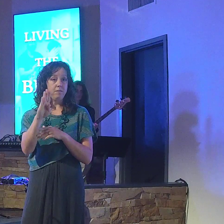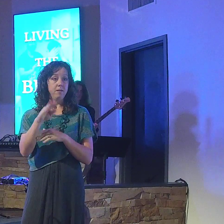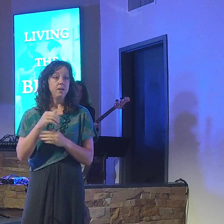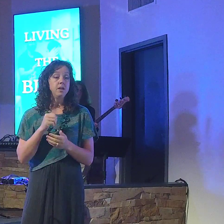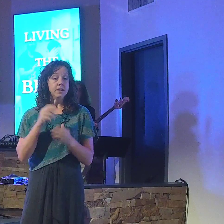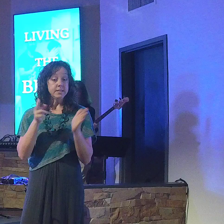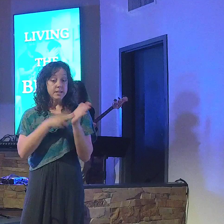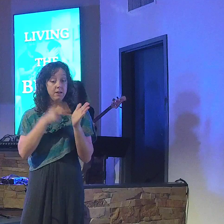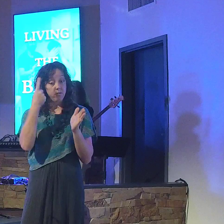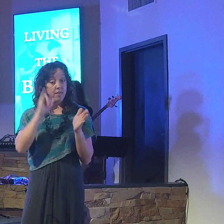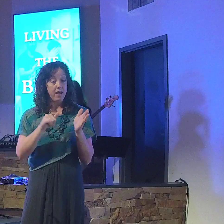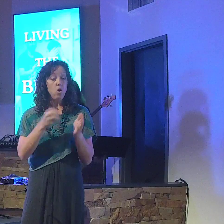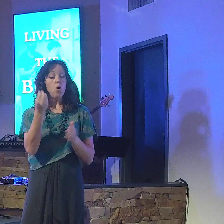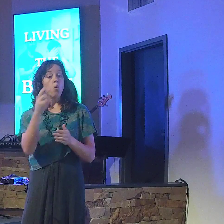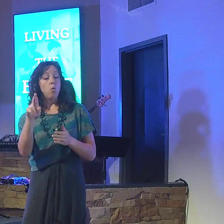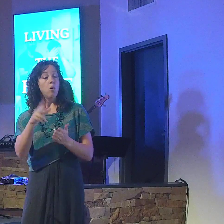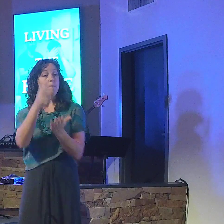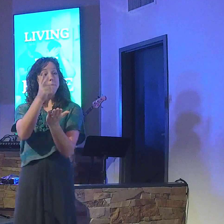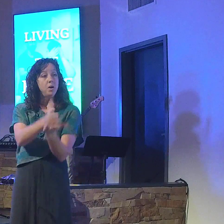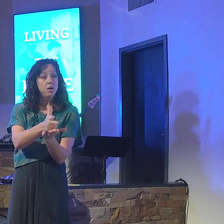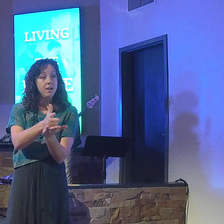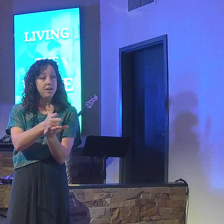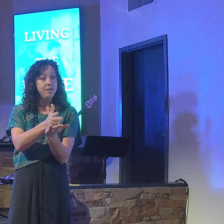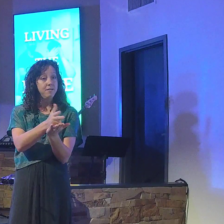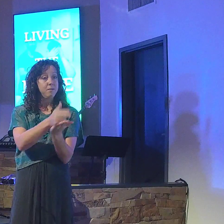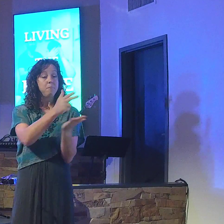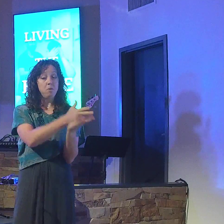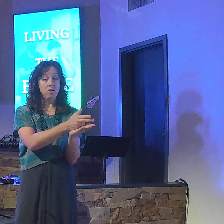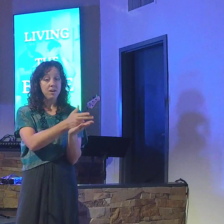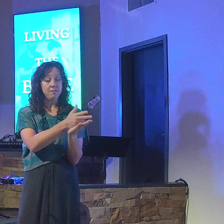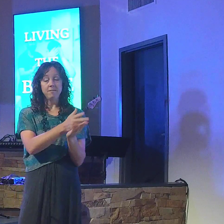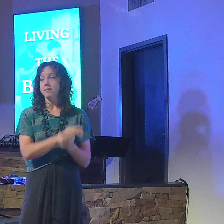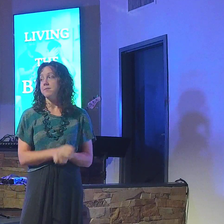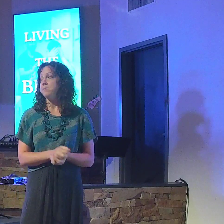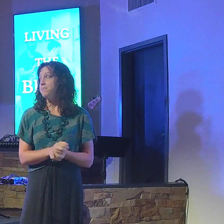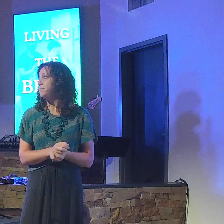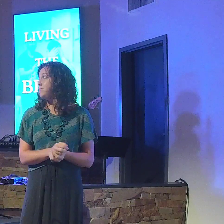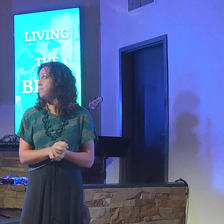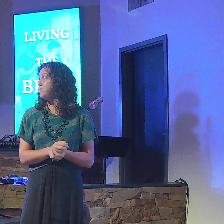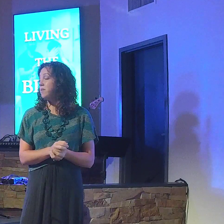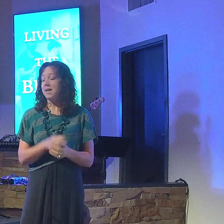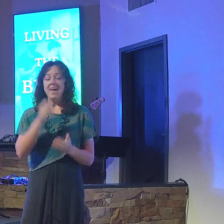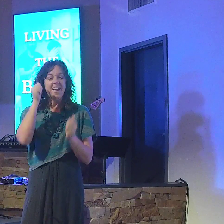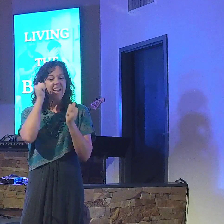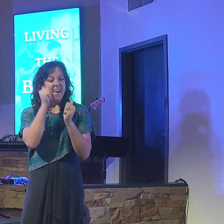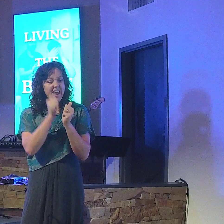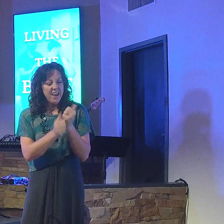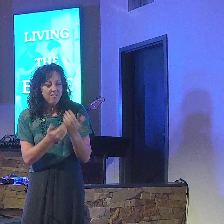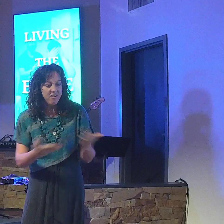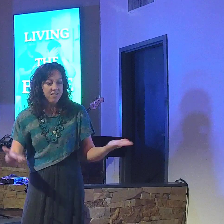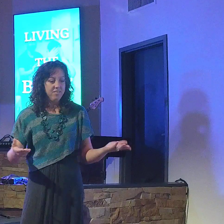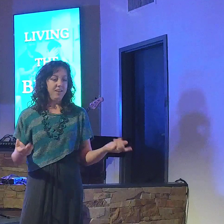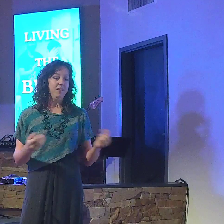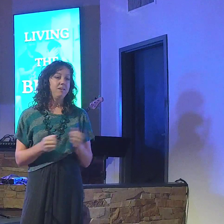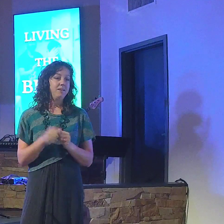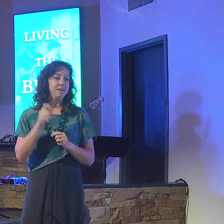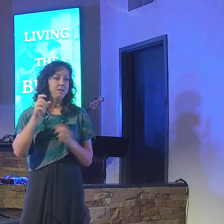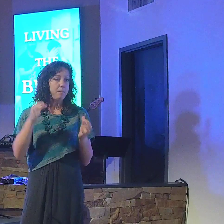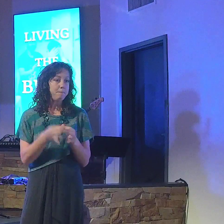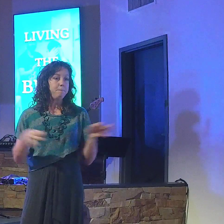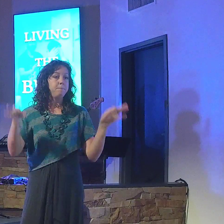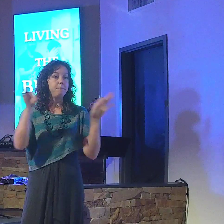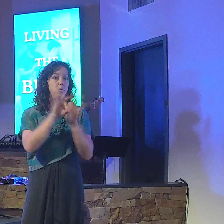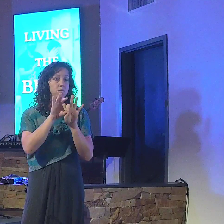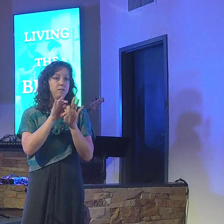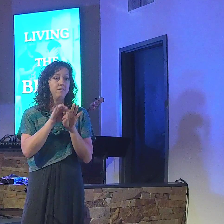that. Parking, there are no small jobs with Walk Through Bethlehem, so everything matters. And making sure we have